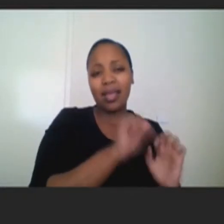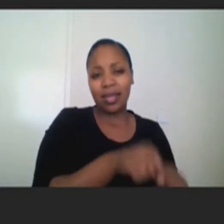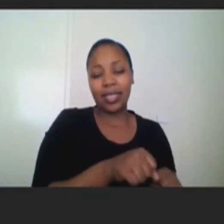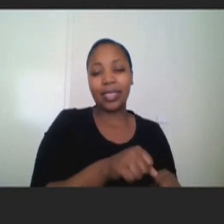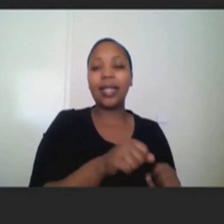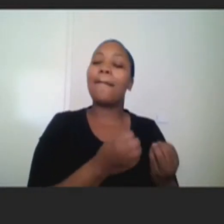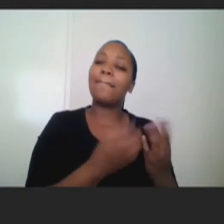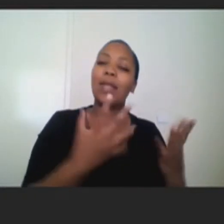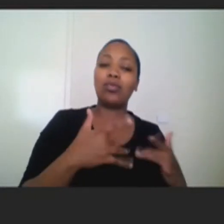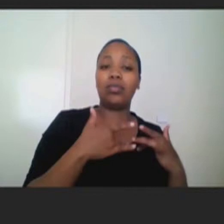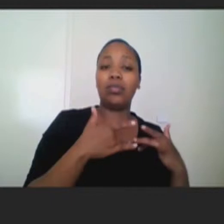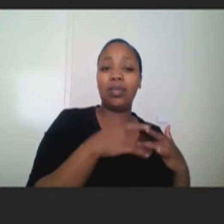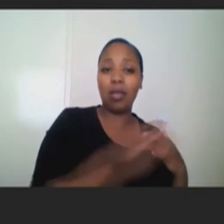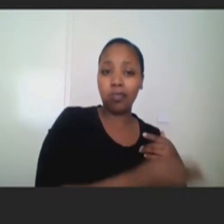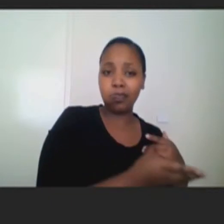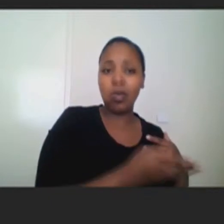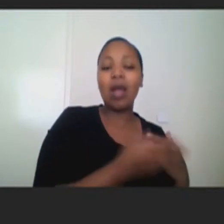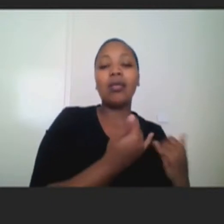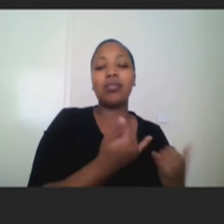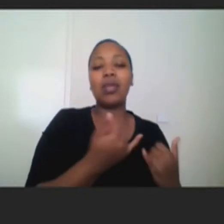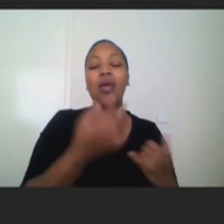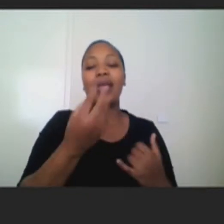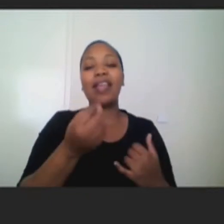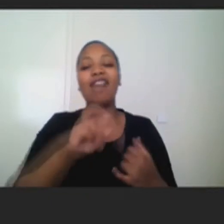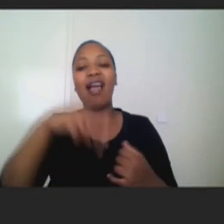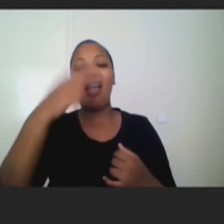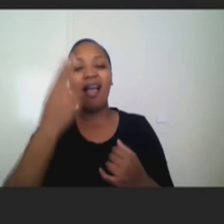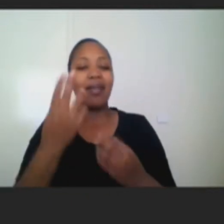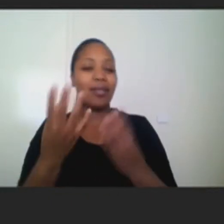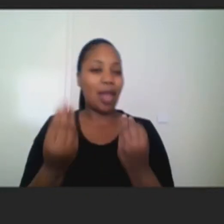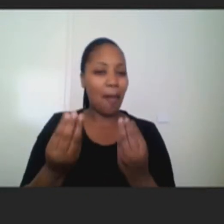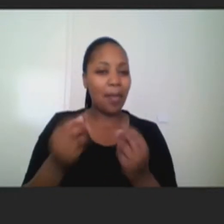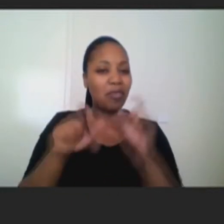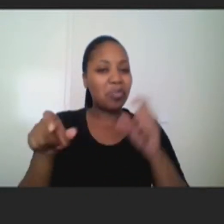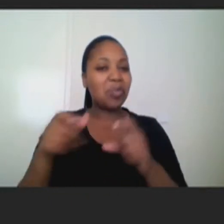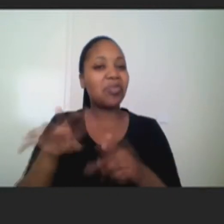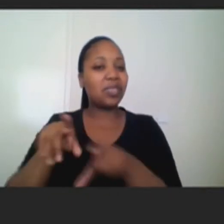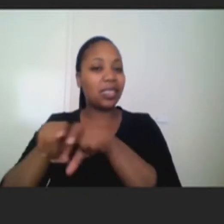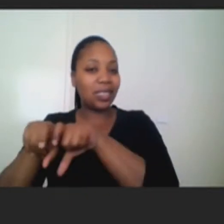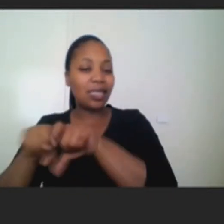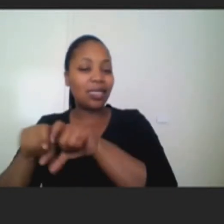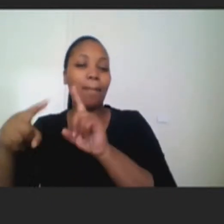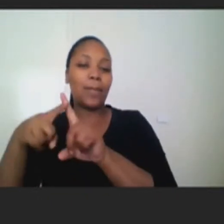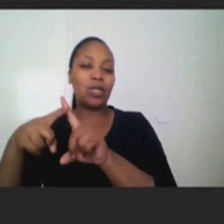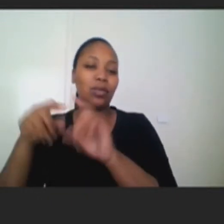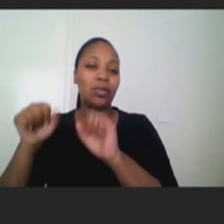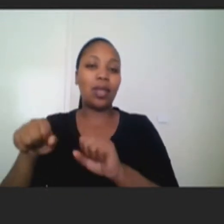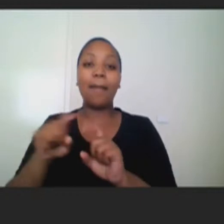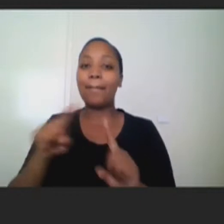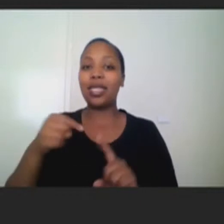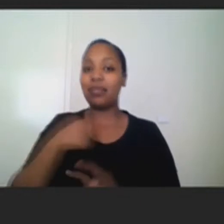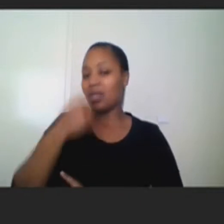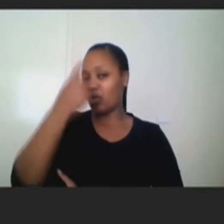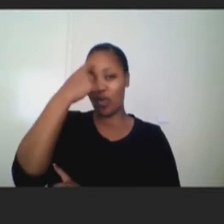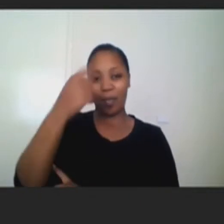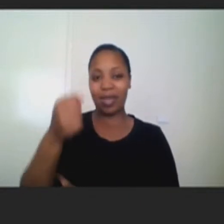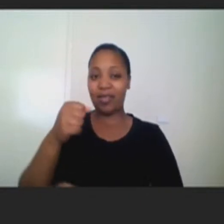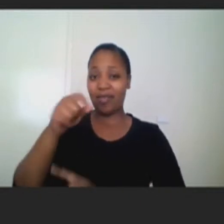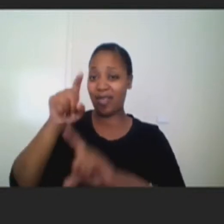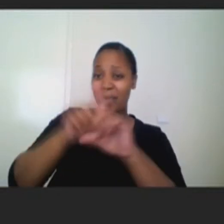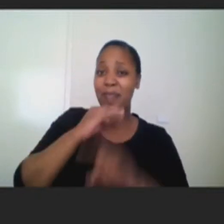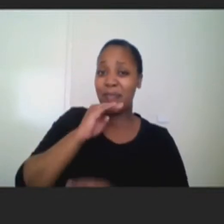that high number of individuals that tested positive. But I don't believe it's a failure of our laboratories to